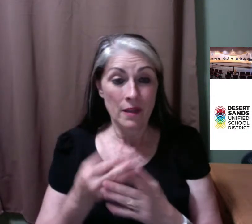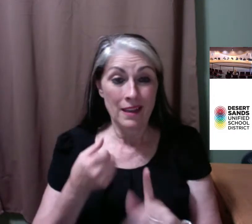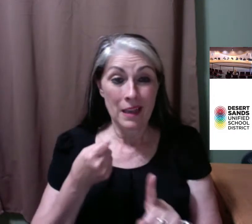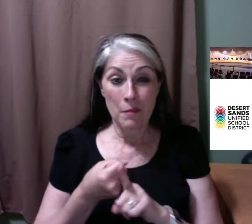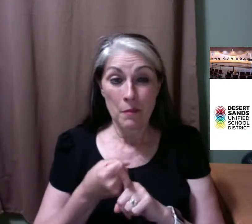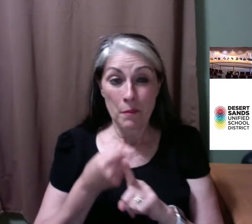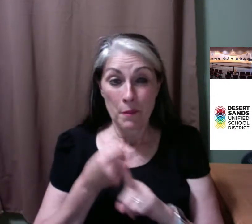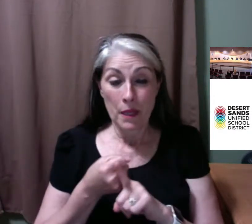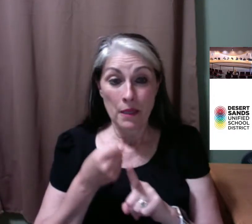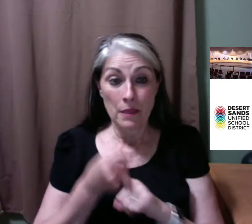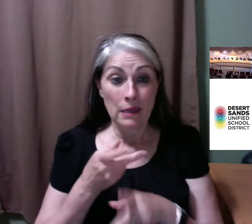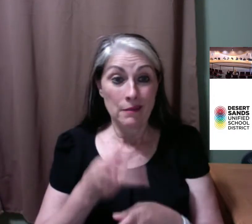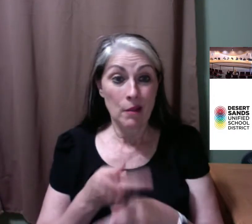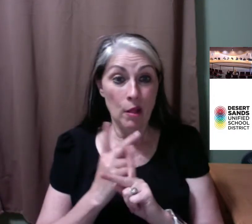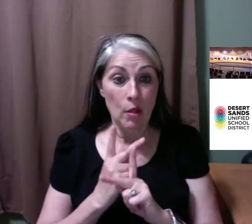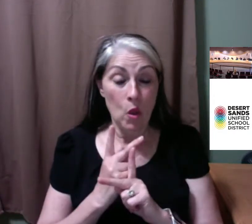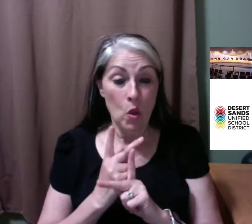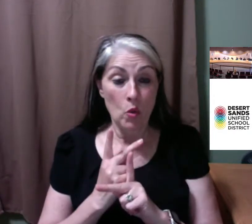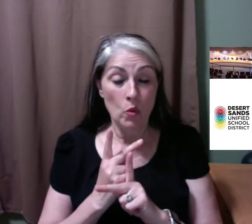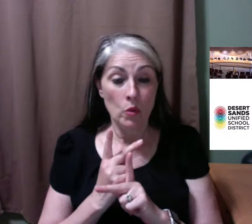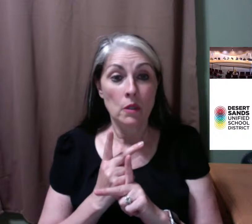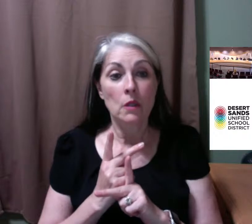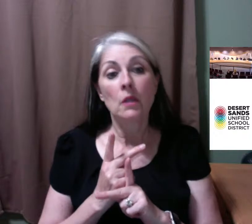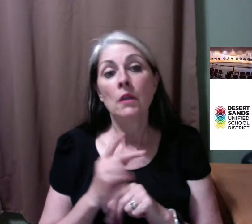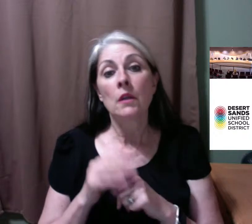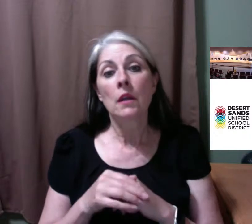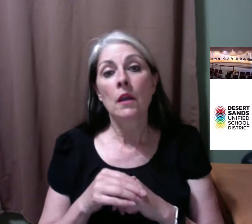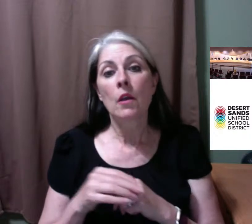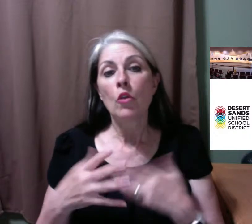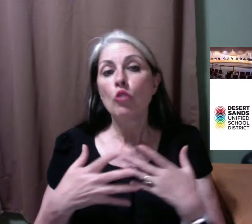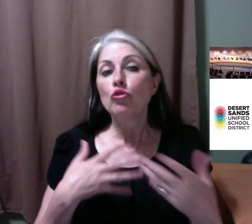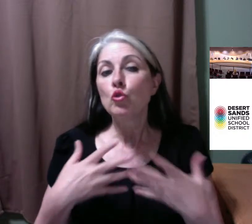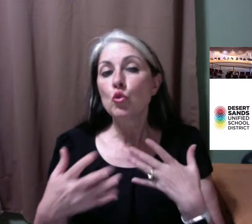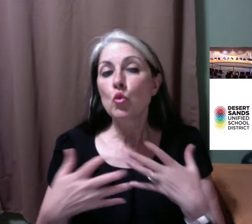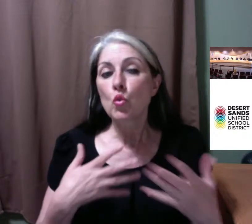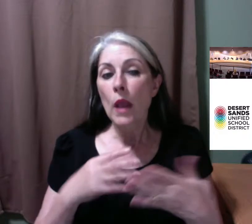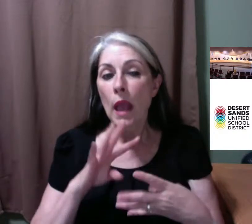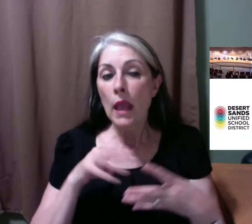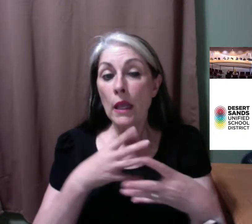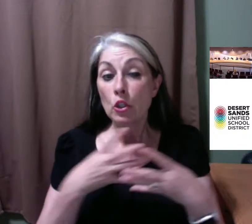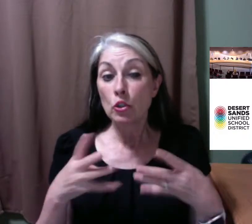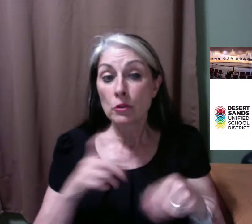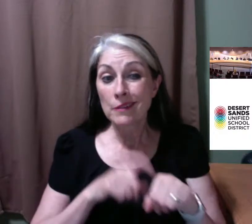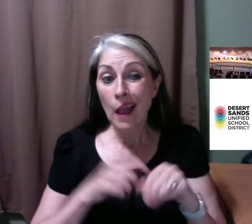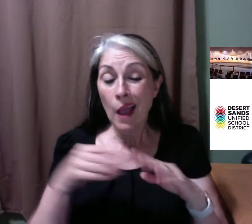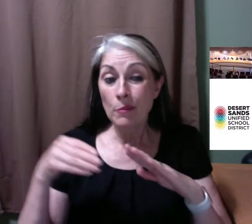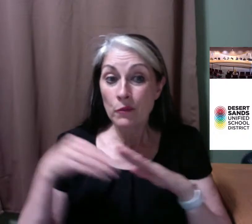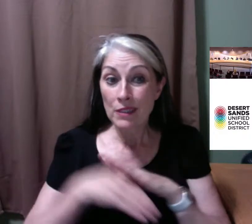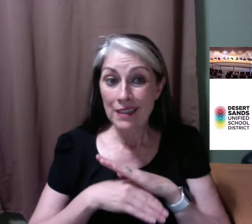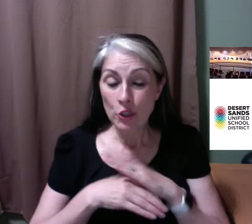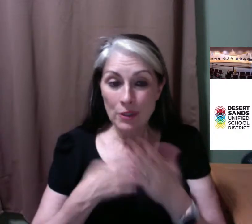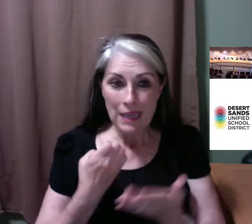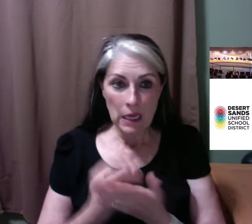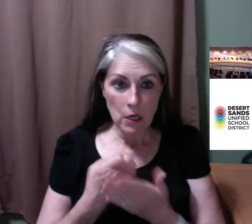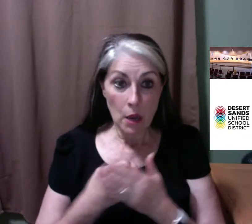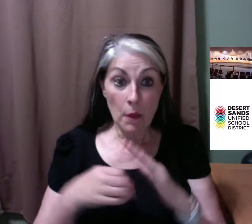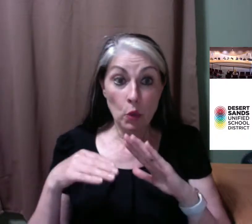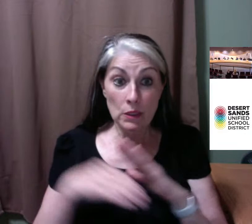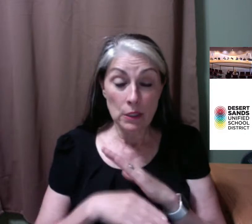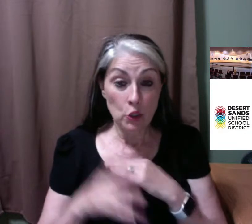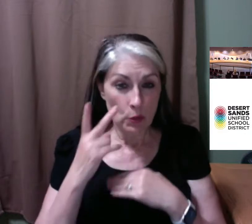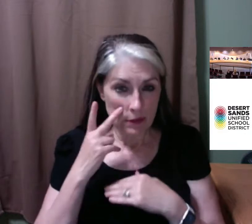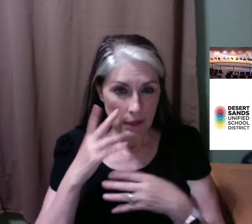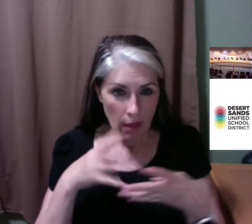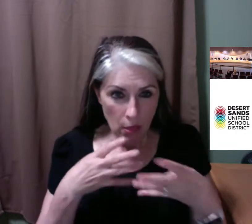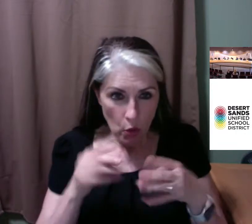commercial loans. Now those gray charts are times of recession, economic recessions. And you could see